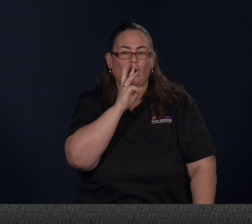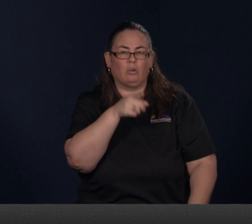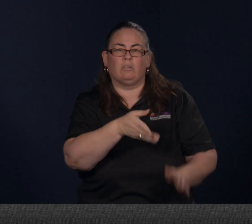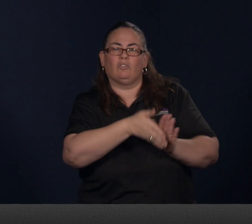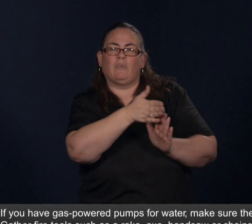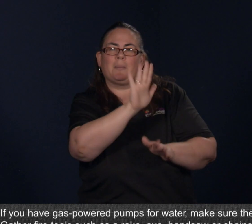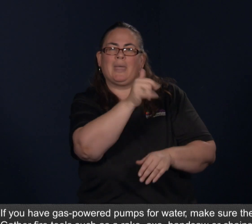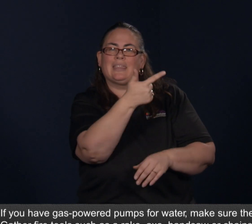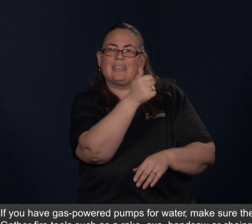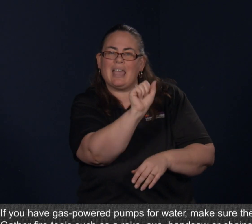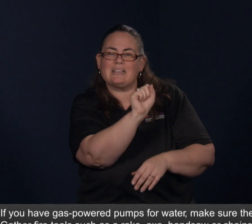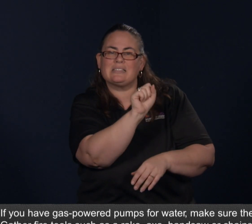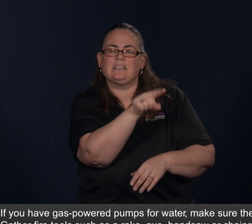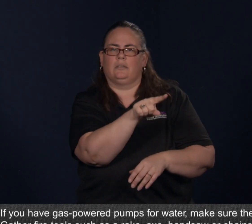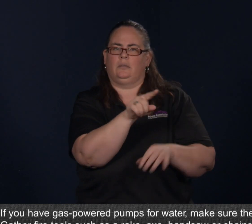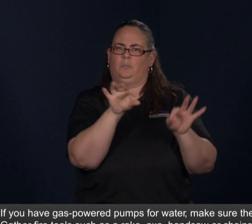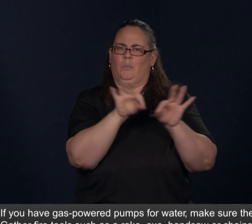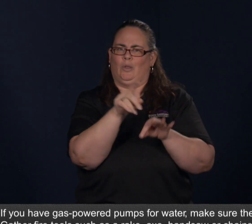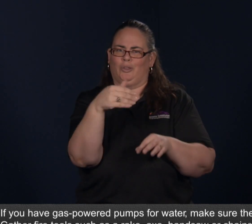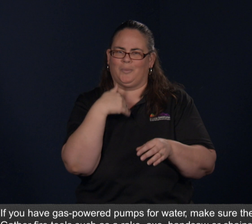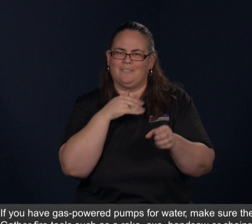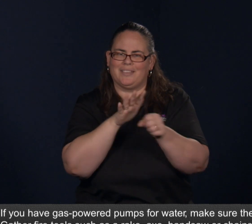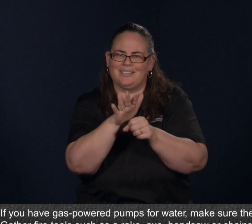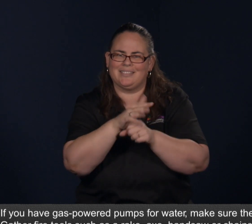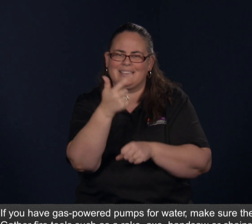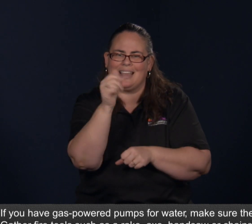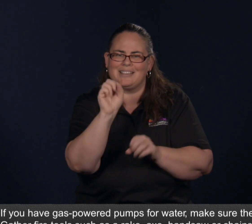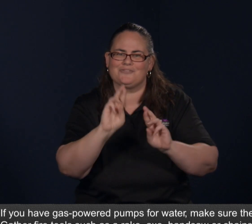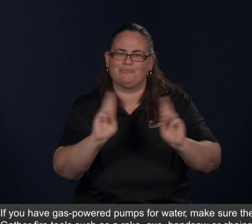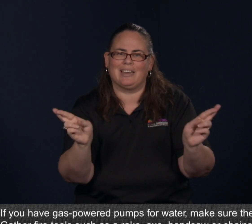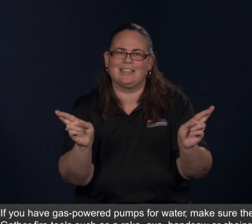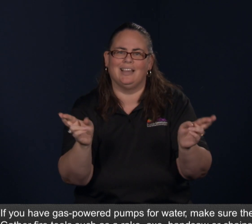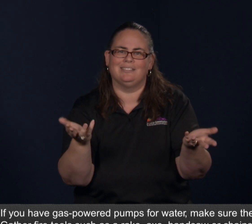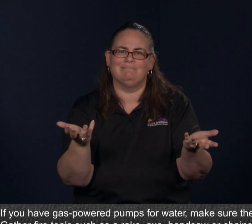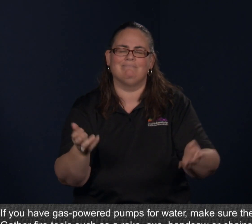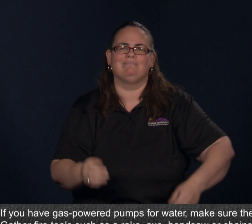If you have gas powered pumps for water, make sure they are fueled and ready.